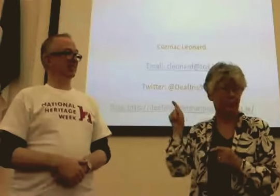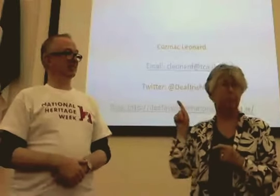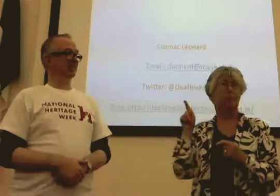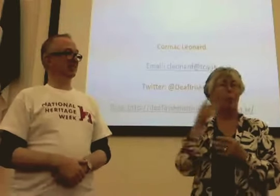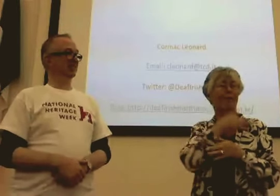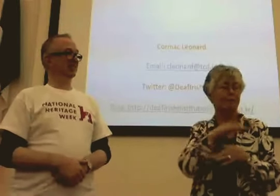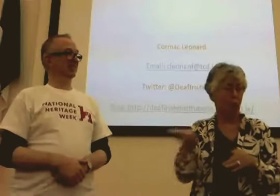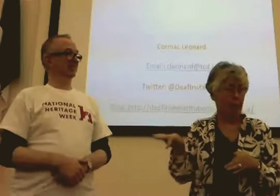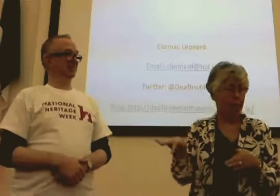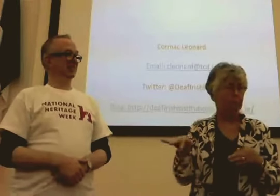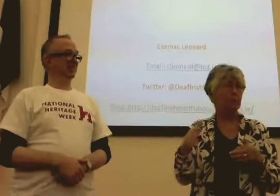name from